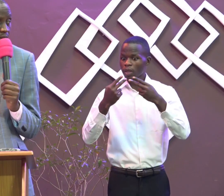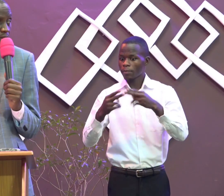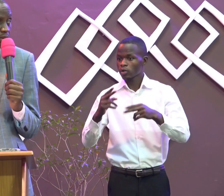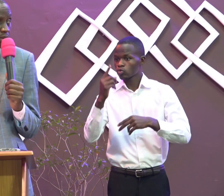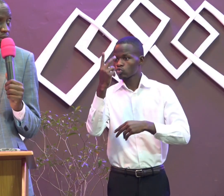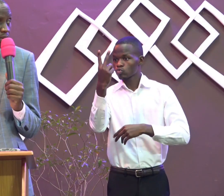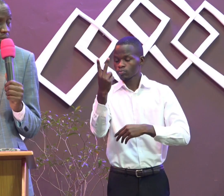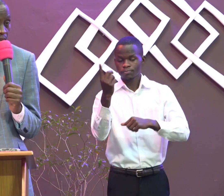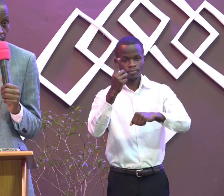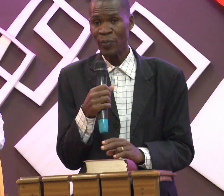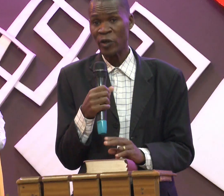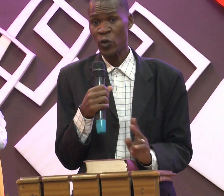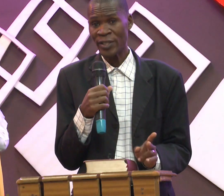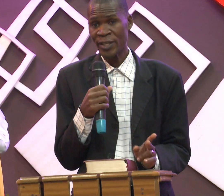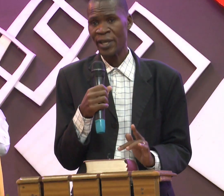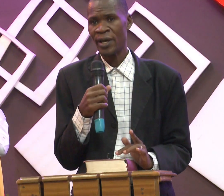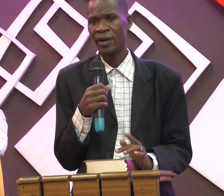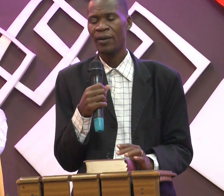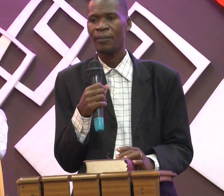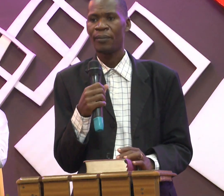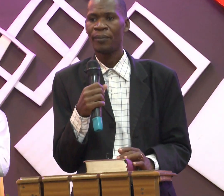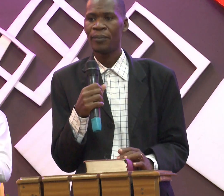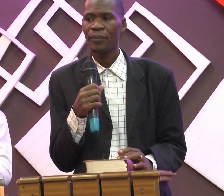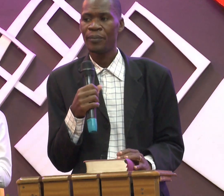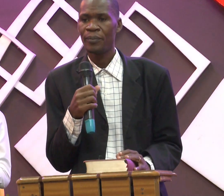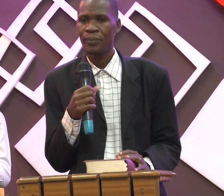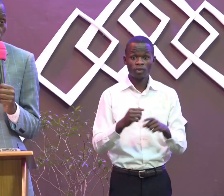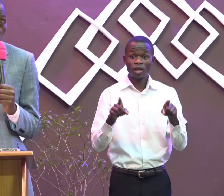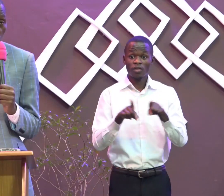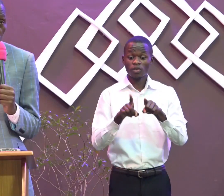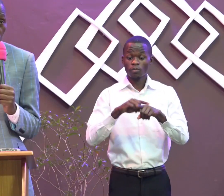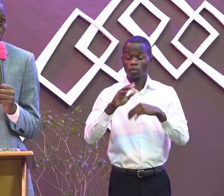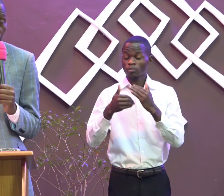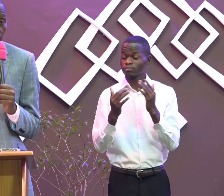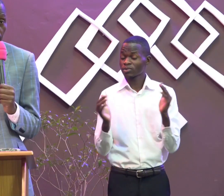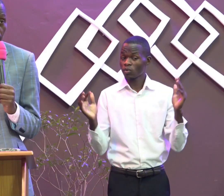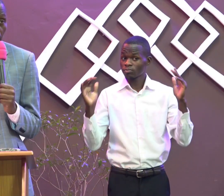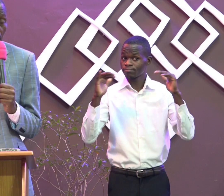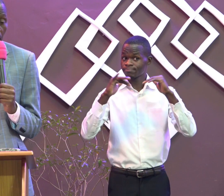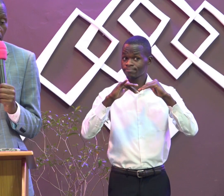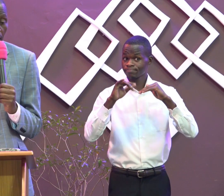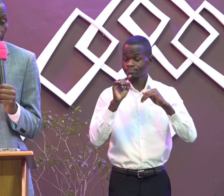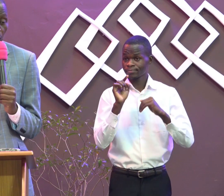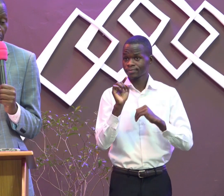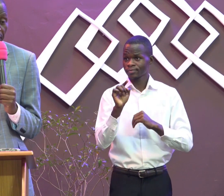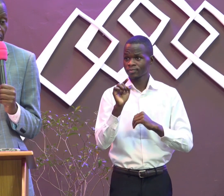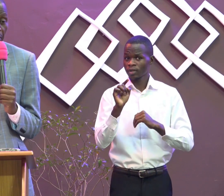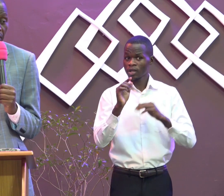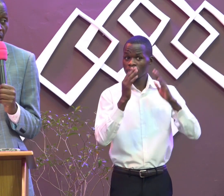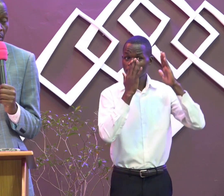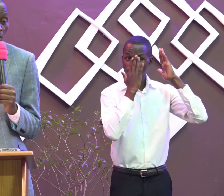mwaka. Those conferences would happen twice in a year. Era conferences o and these conferences